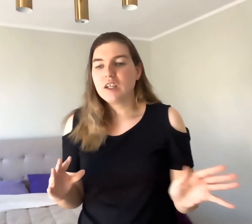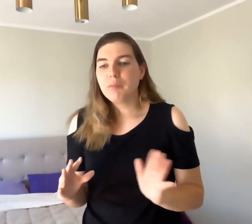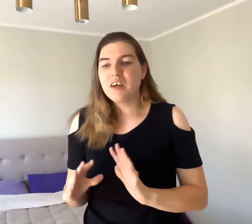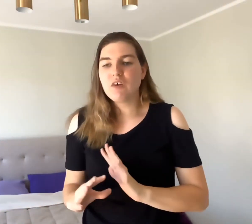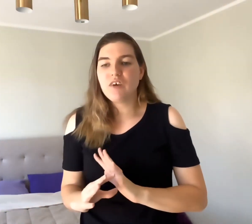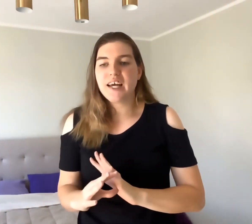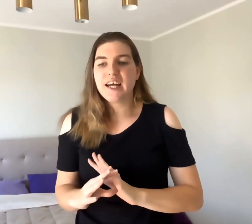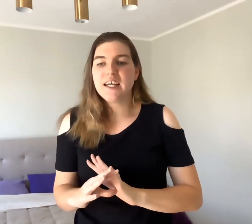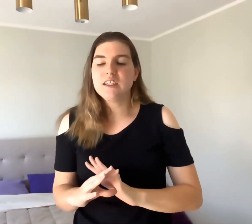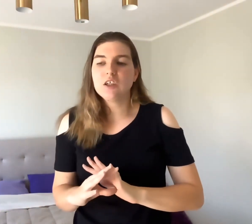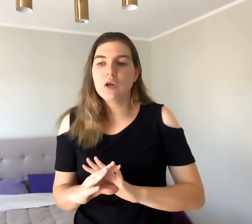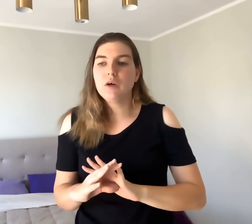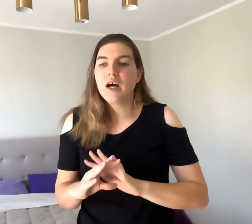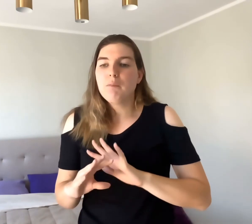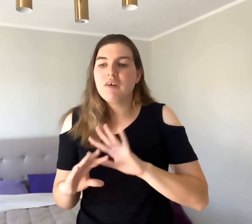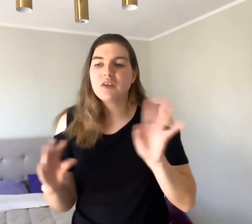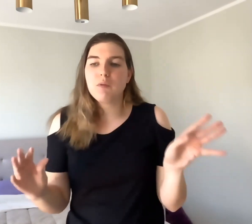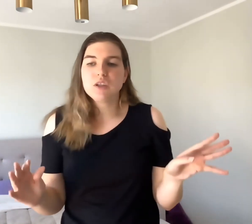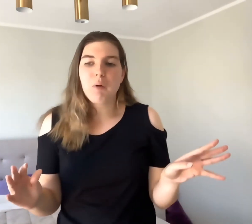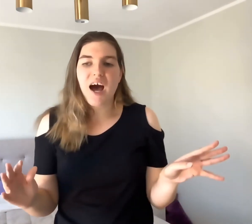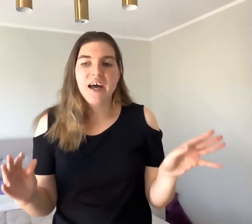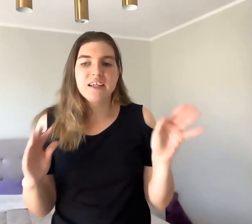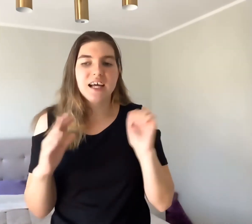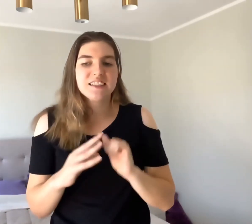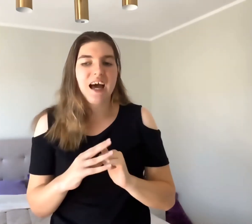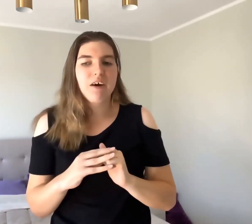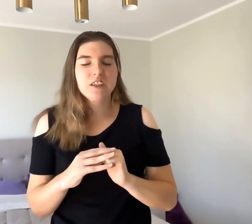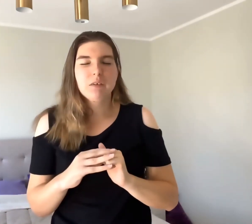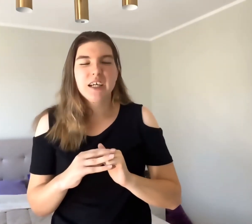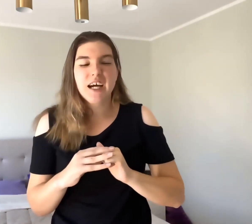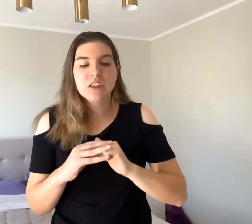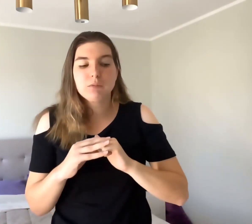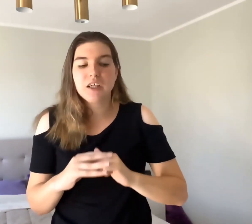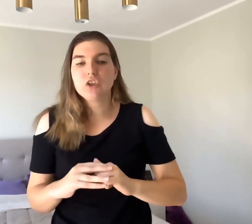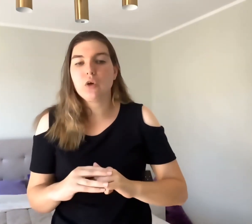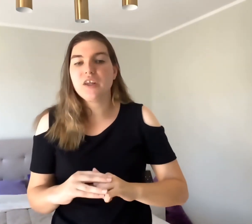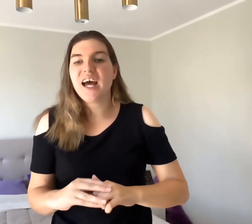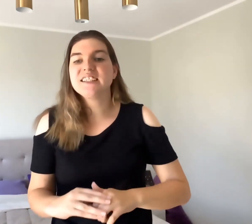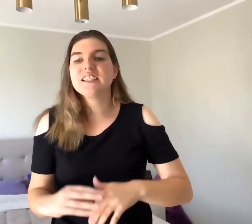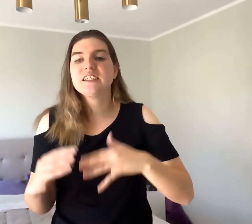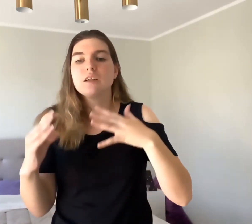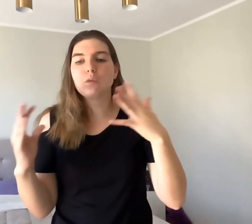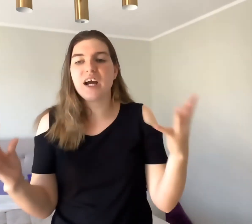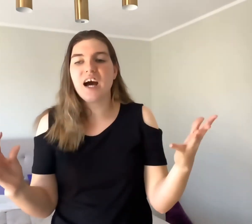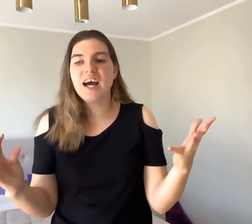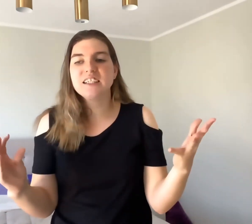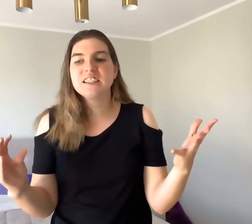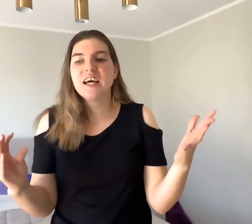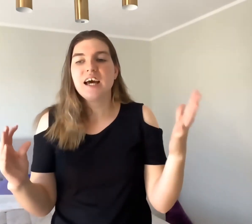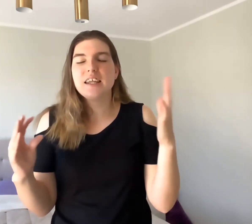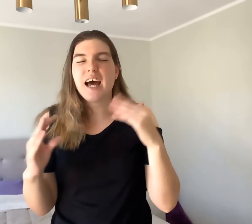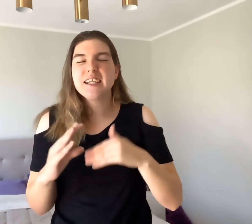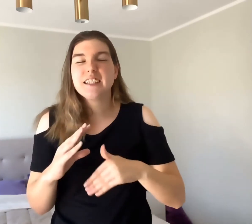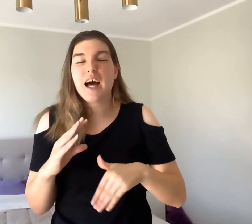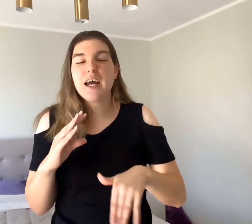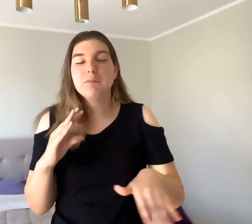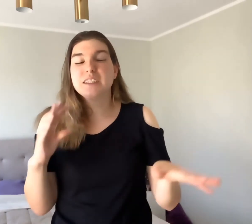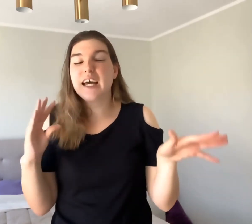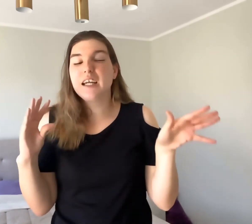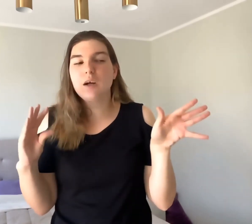bit if I feel like I need to. But for the most part, that's how I do it. I just make sure that it's the right height, that I am standing where I